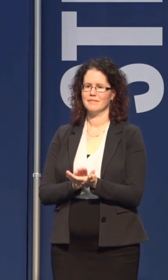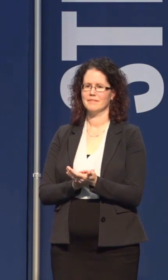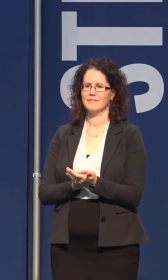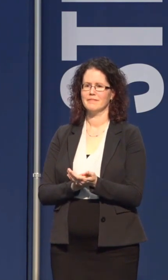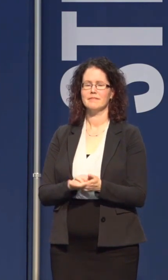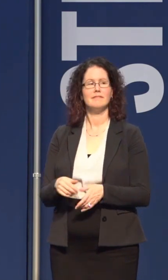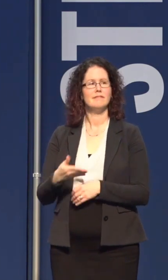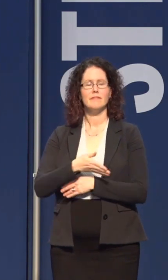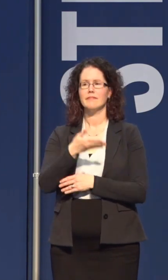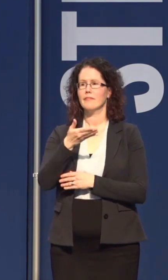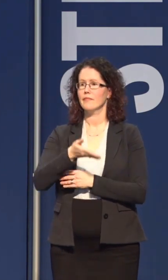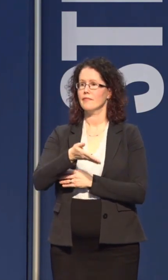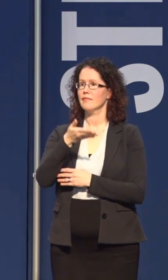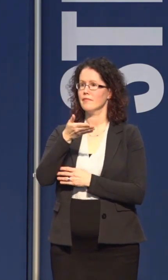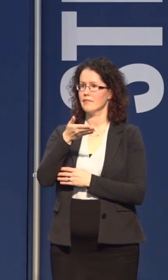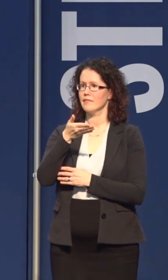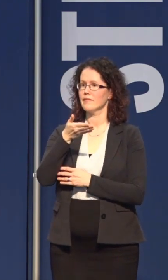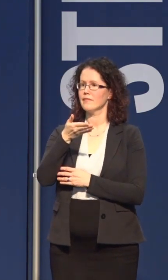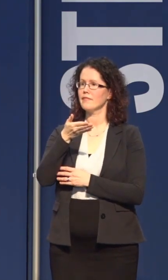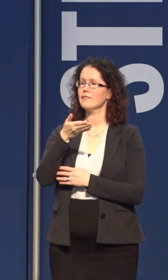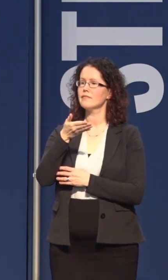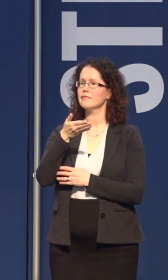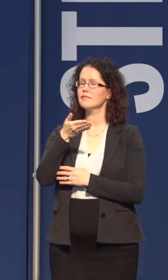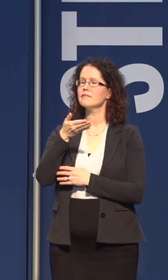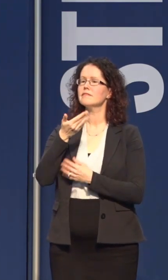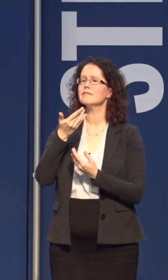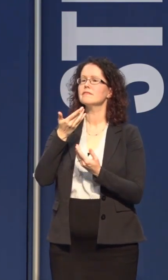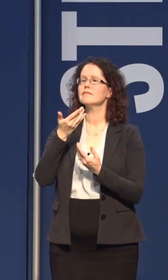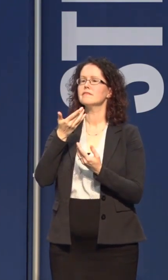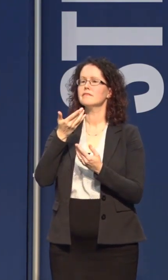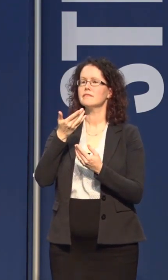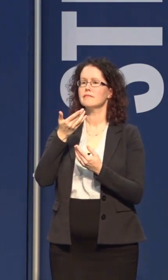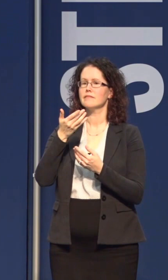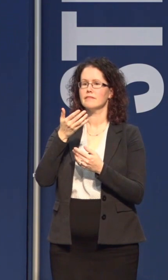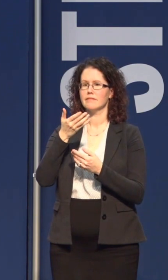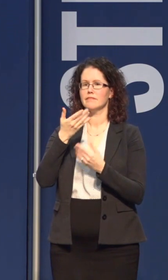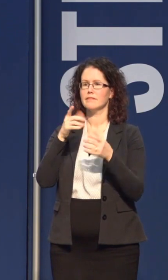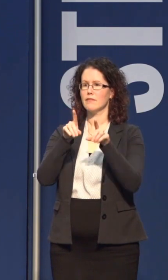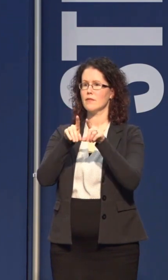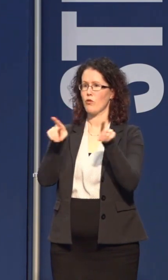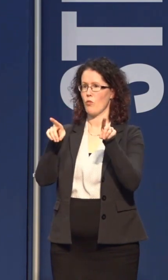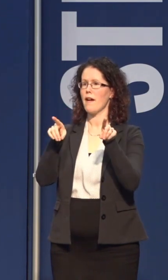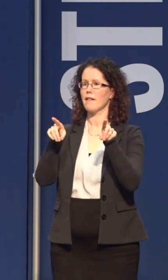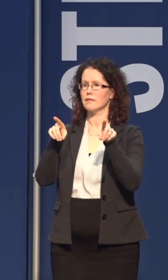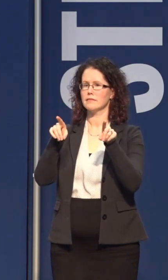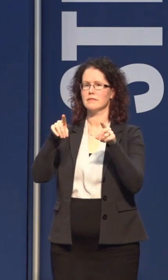And now I present to you the candidates for the Diploma in